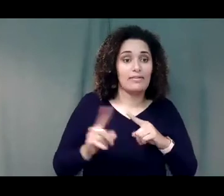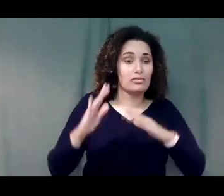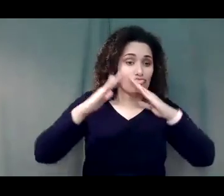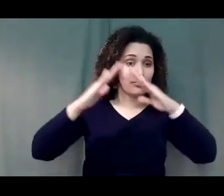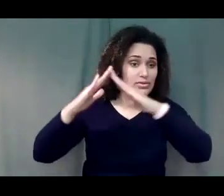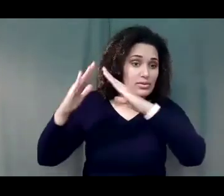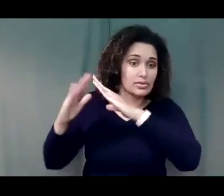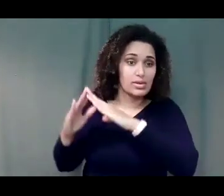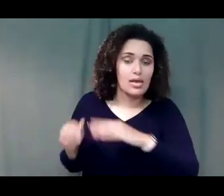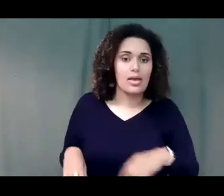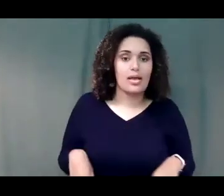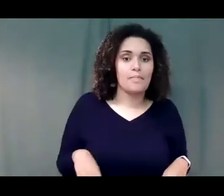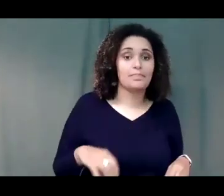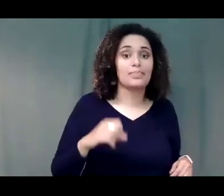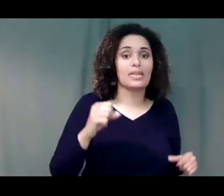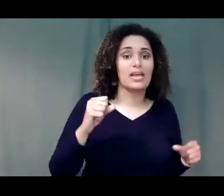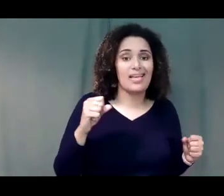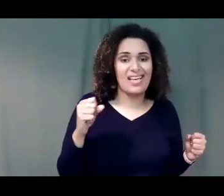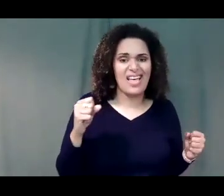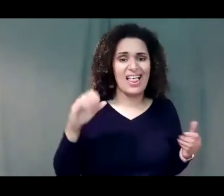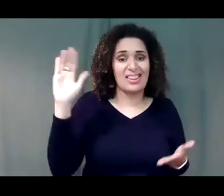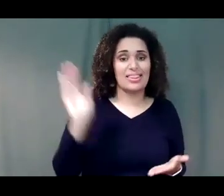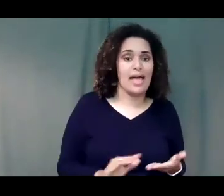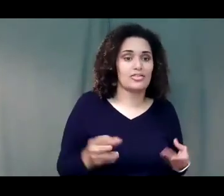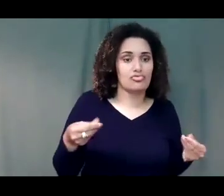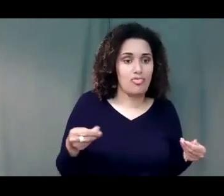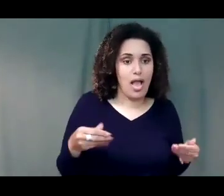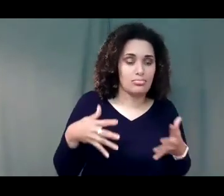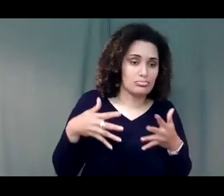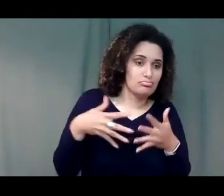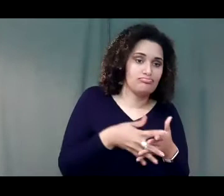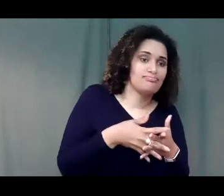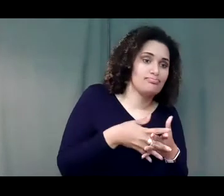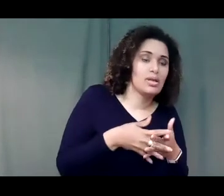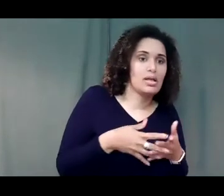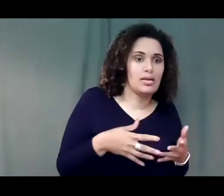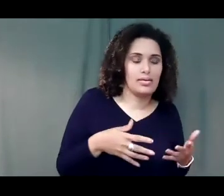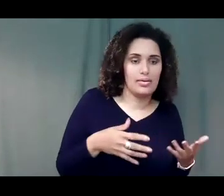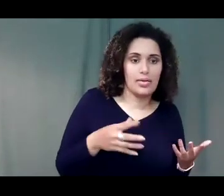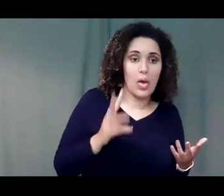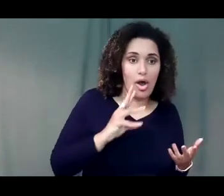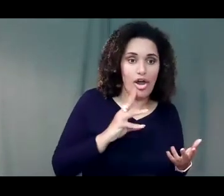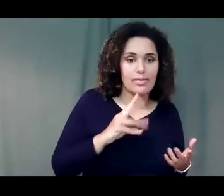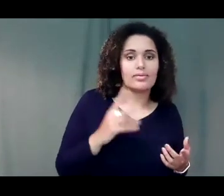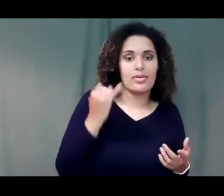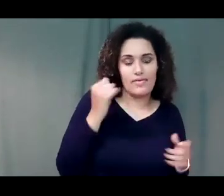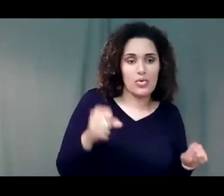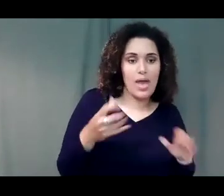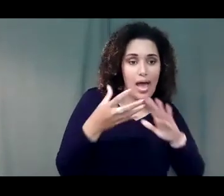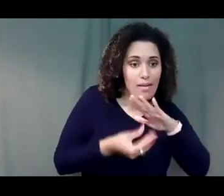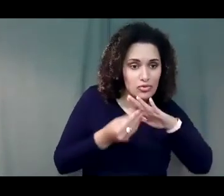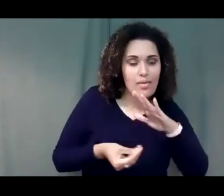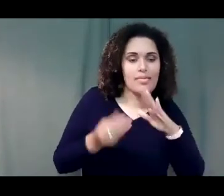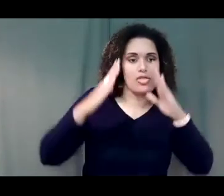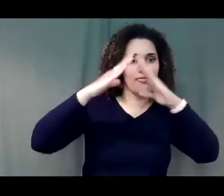missing, there's so much less ground to impermeable surface left. So if you can absorb some of that on the roof of a